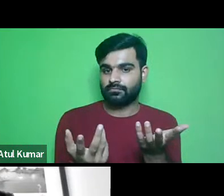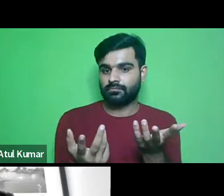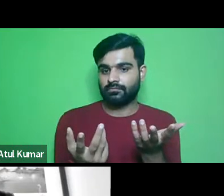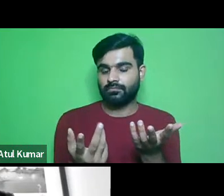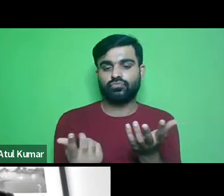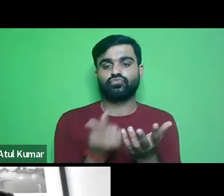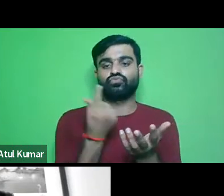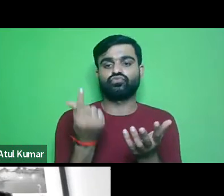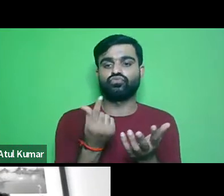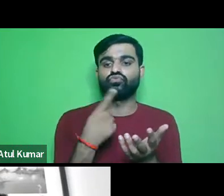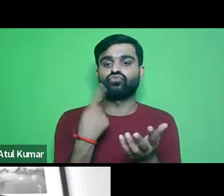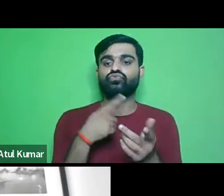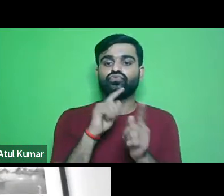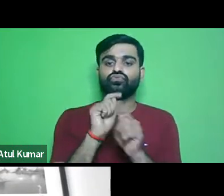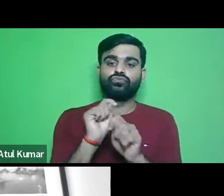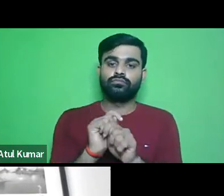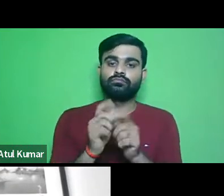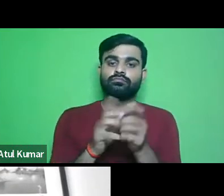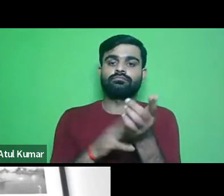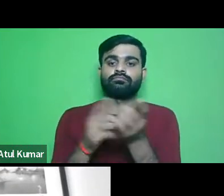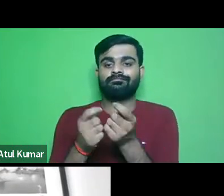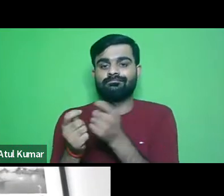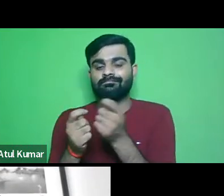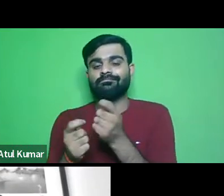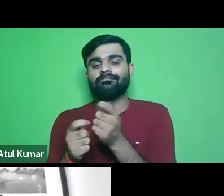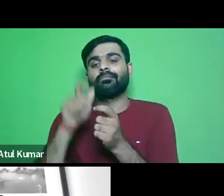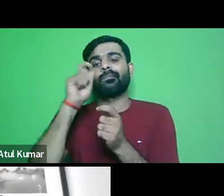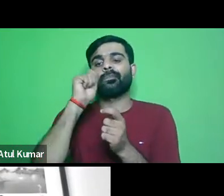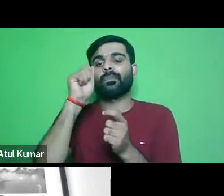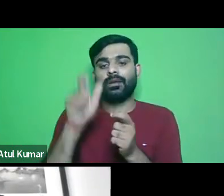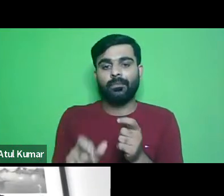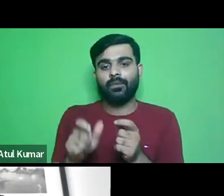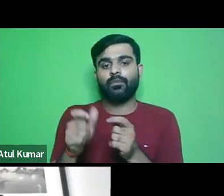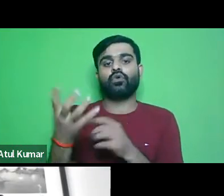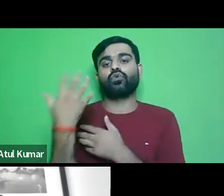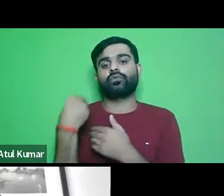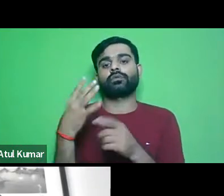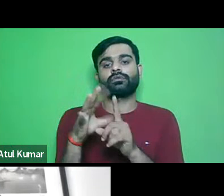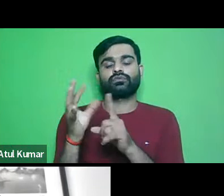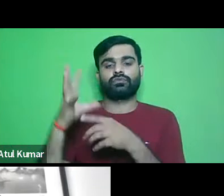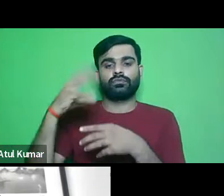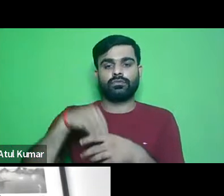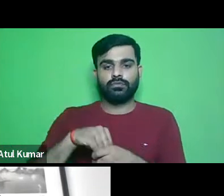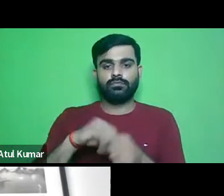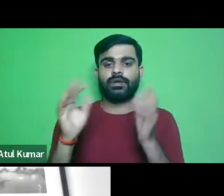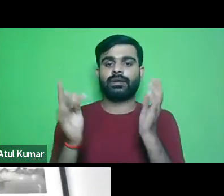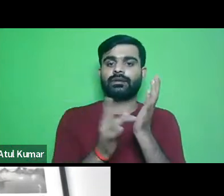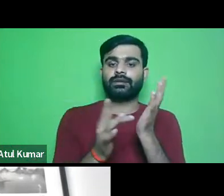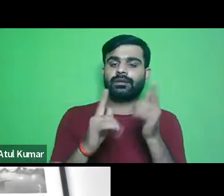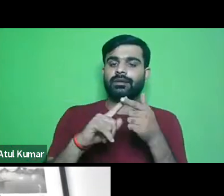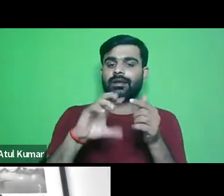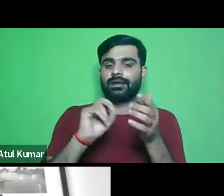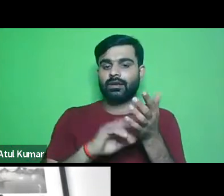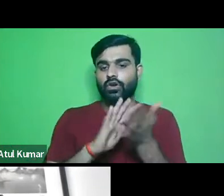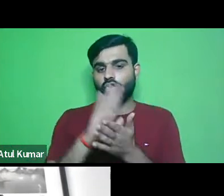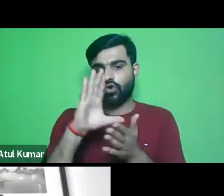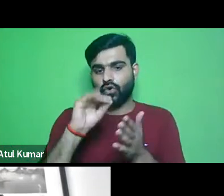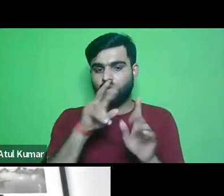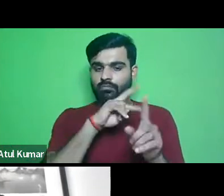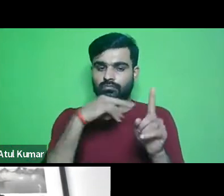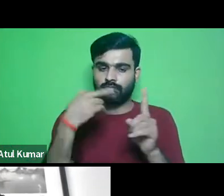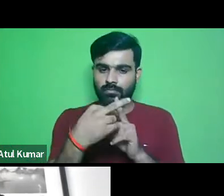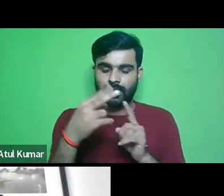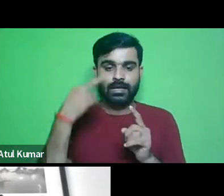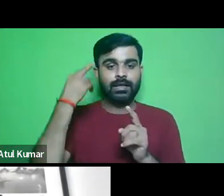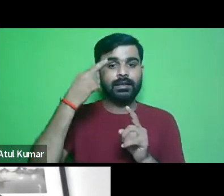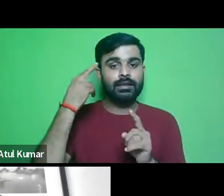teams who are able to operate at the vanguard of what's possible from a technical perspective today. And the reason